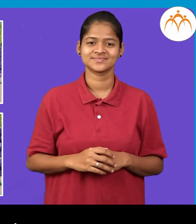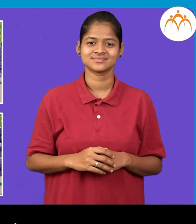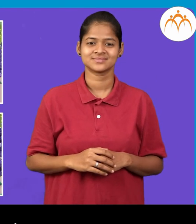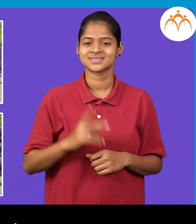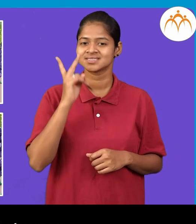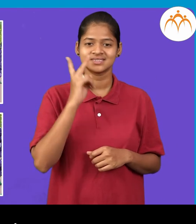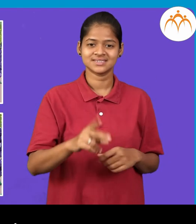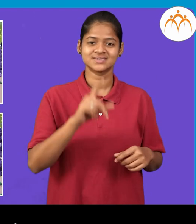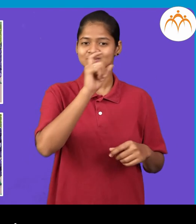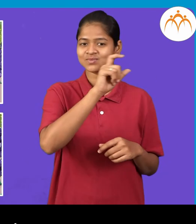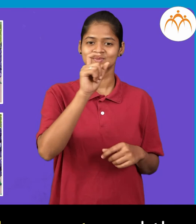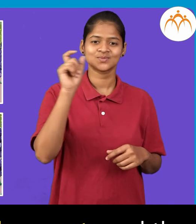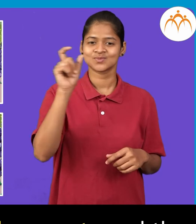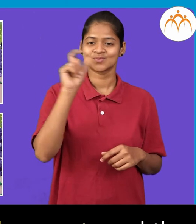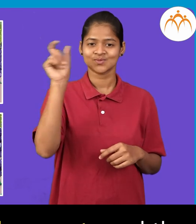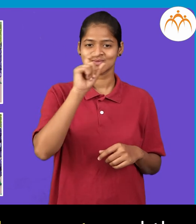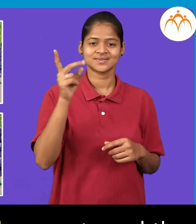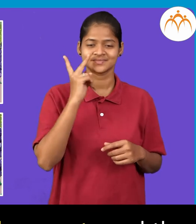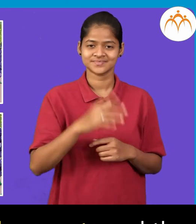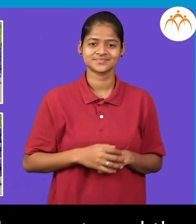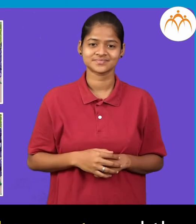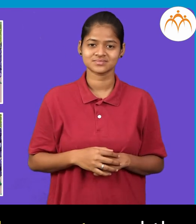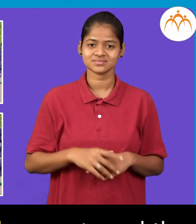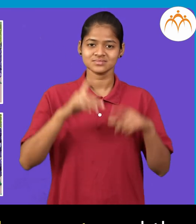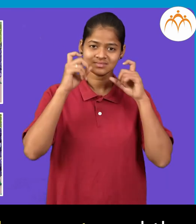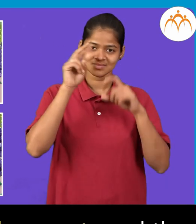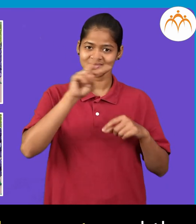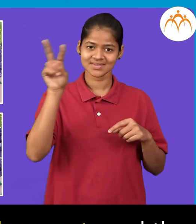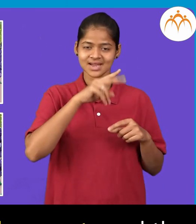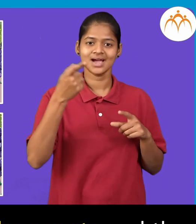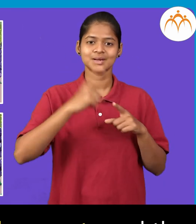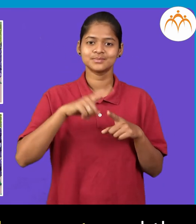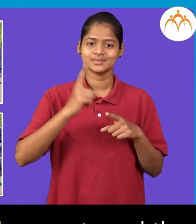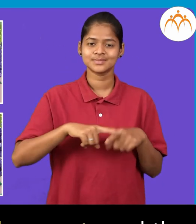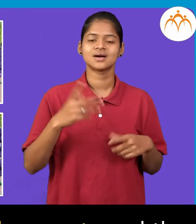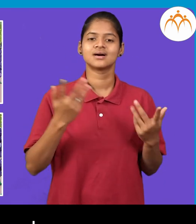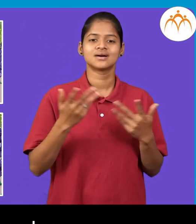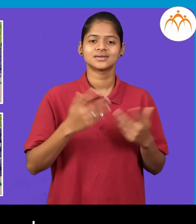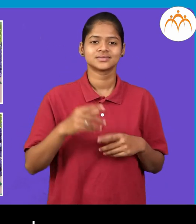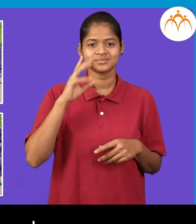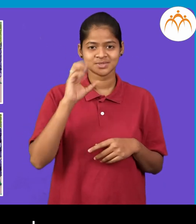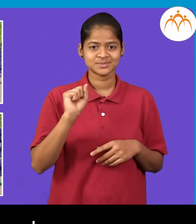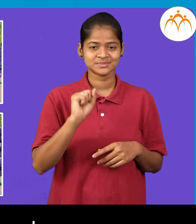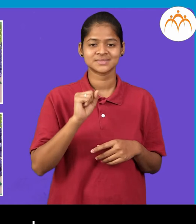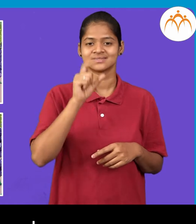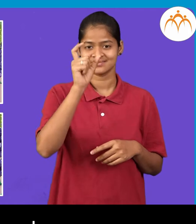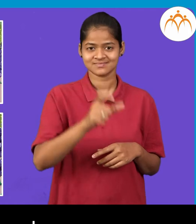at the pictures understand the order of the events and then let's put it in order